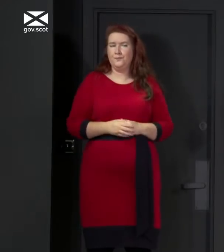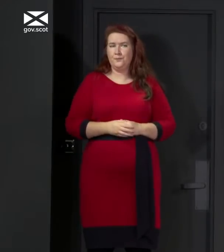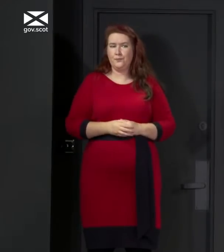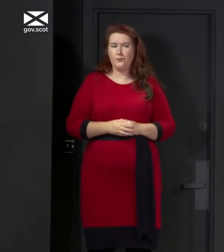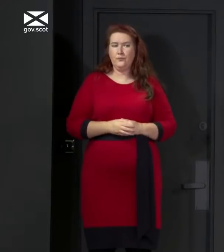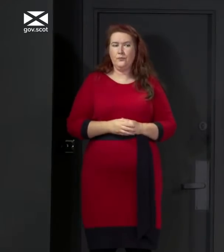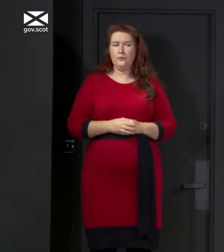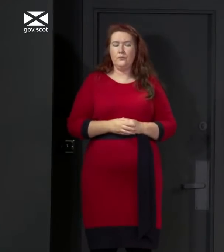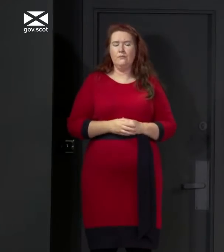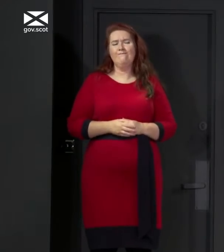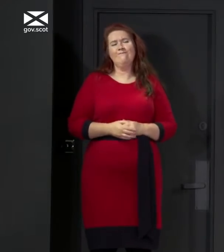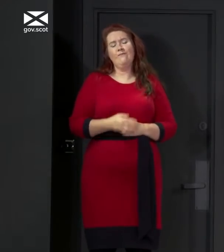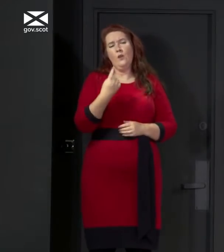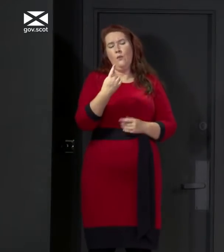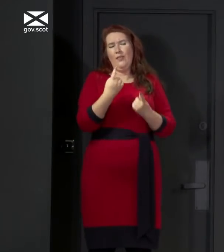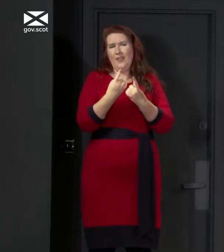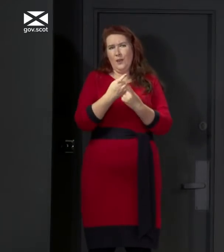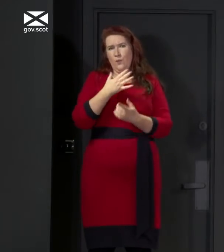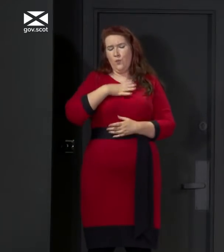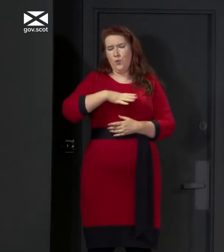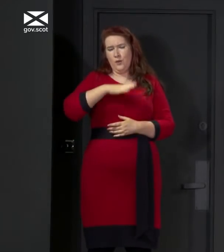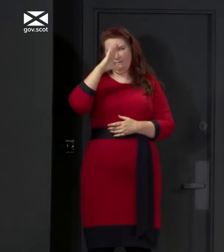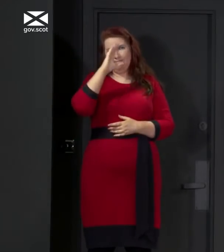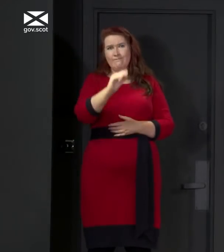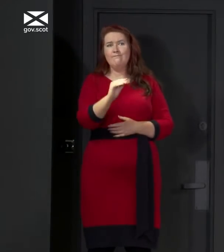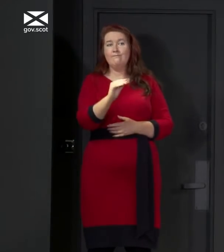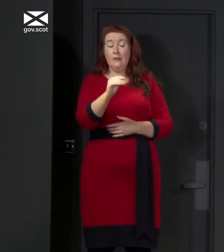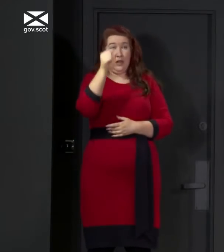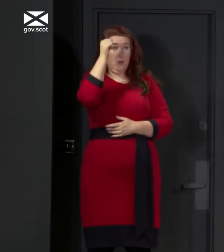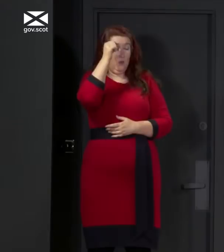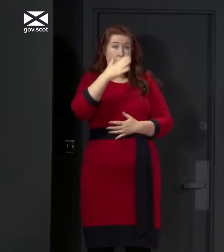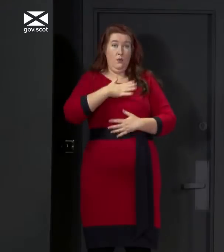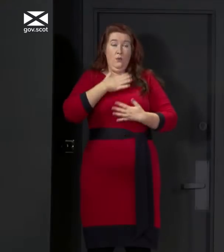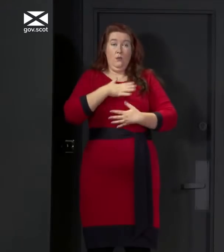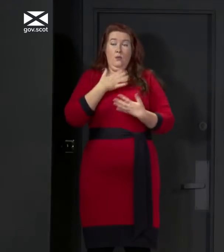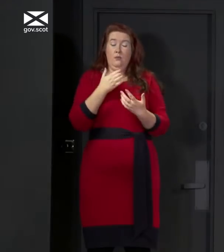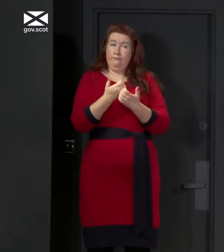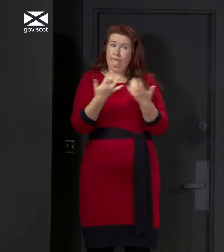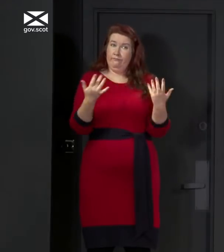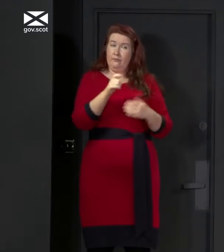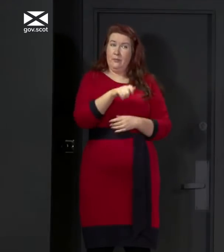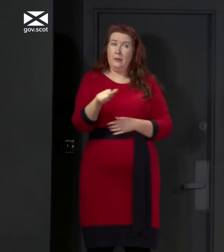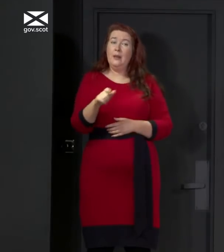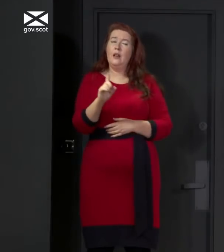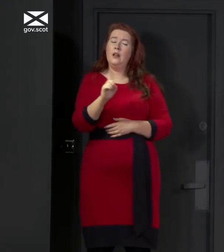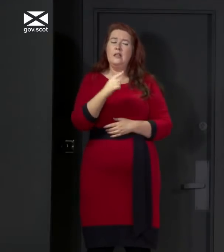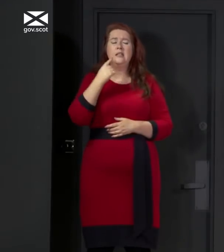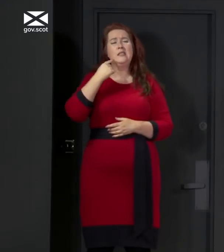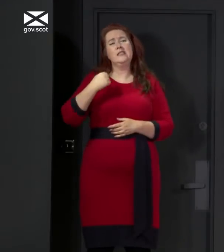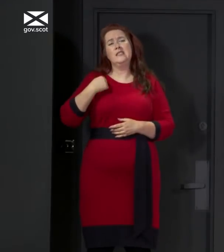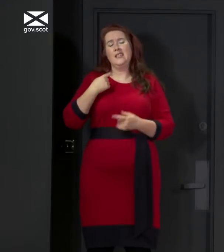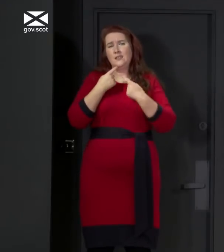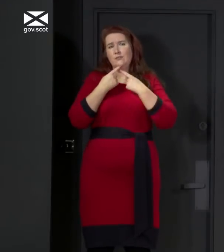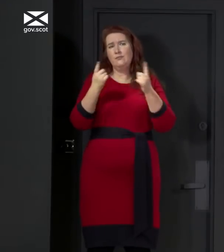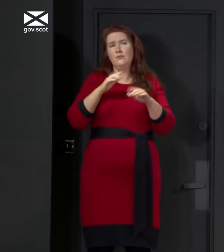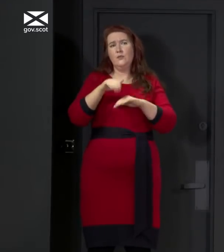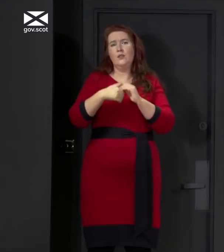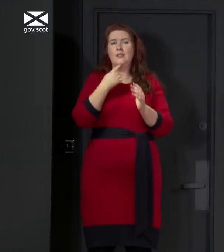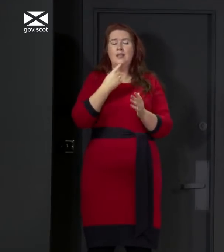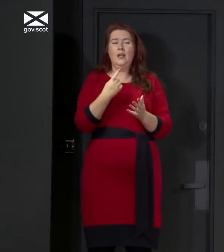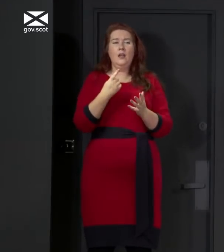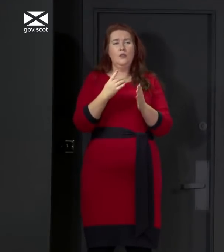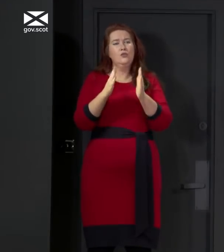Now, one thing I want to mention specifically, because I know it is very distressing for many people, and that was the announcement yesterday that places